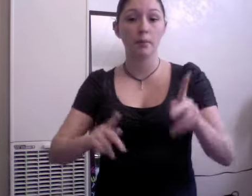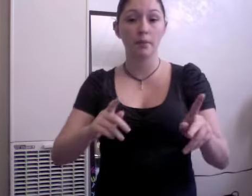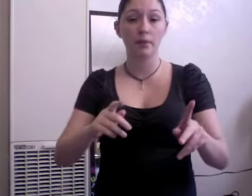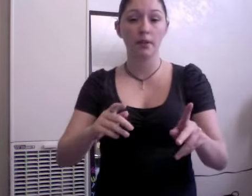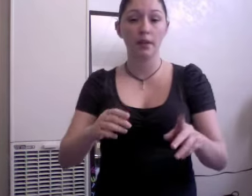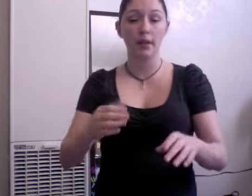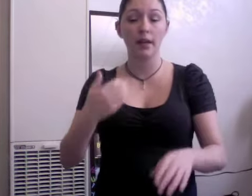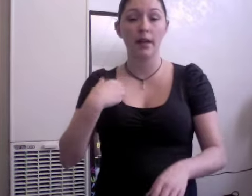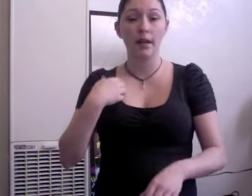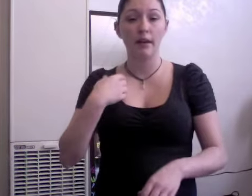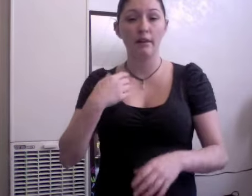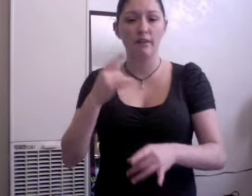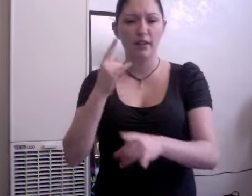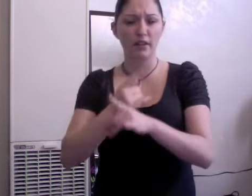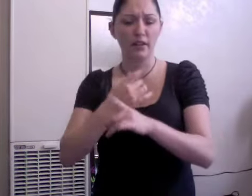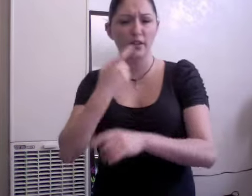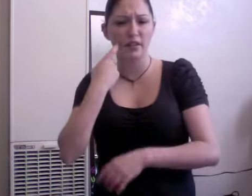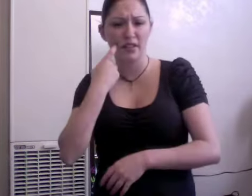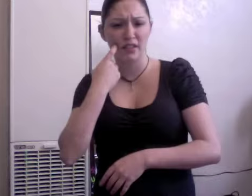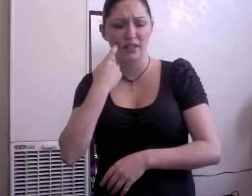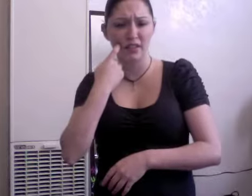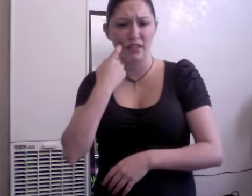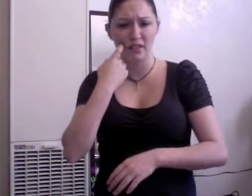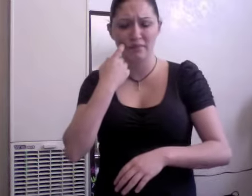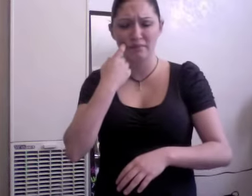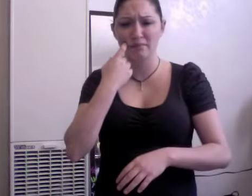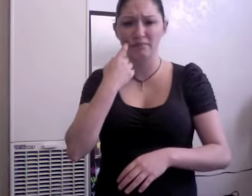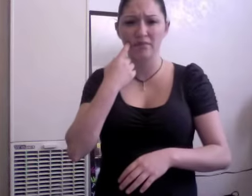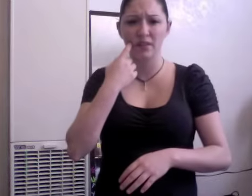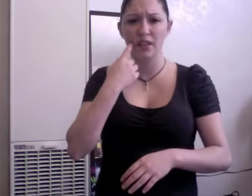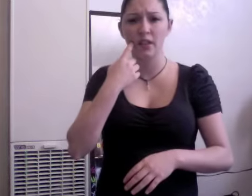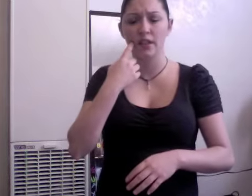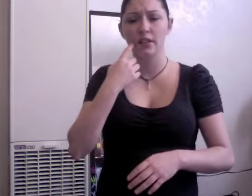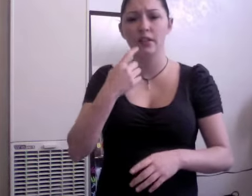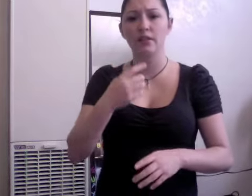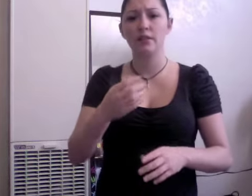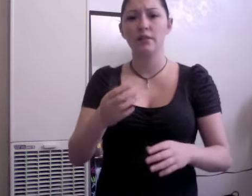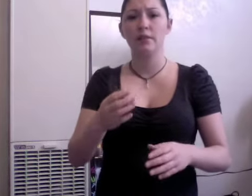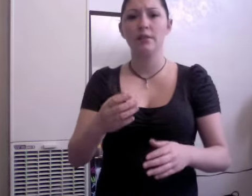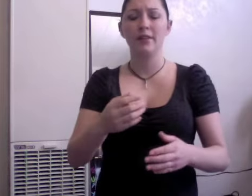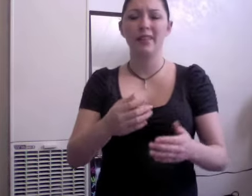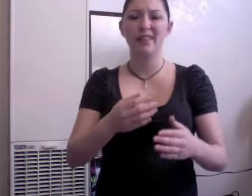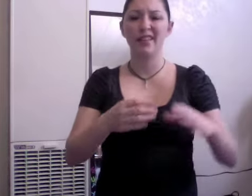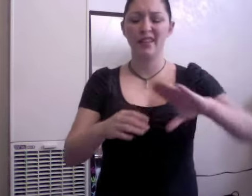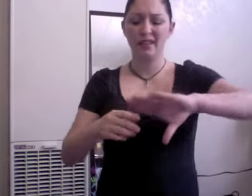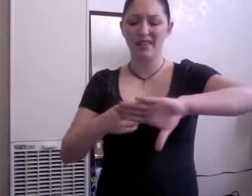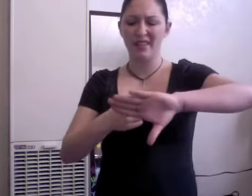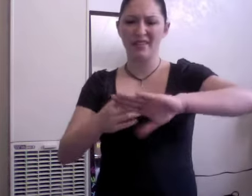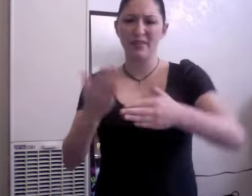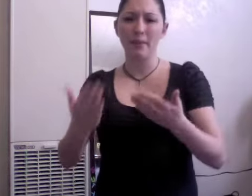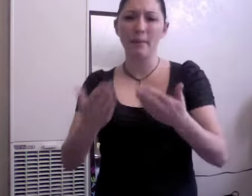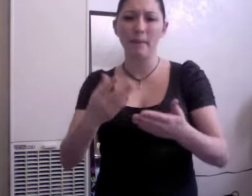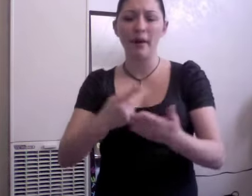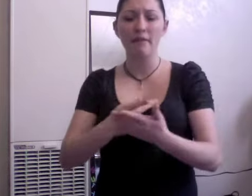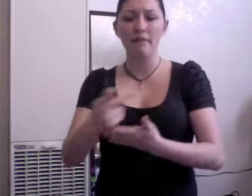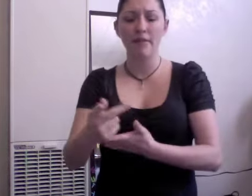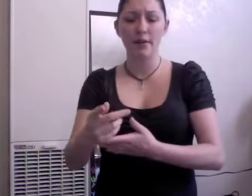that alcohol. Now, your gallbladder is located directly underneath your liver, and it stores and secretes the